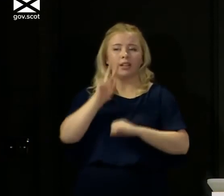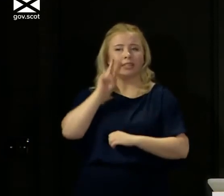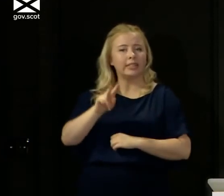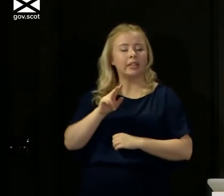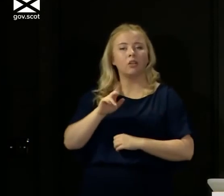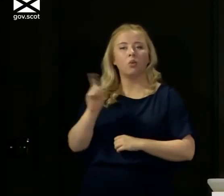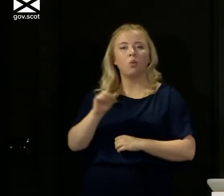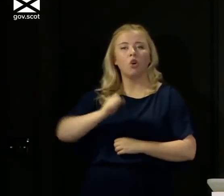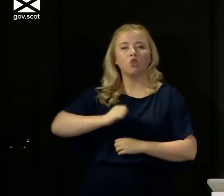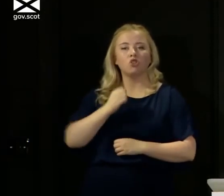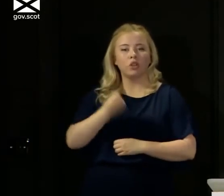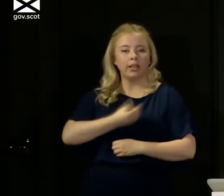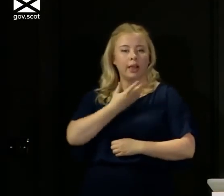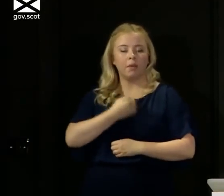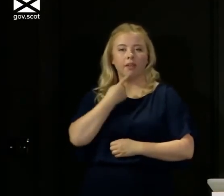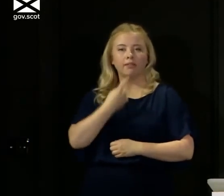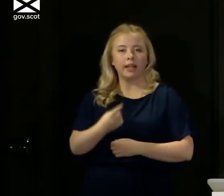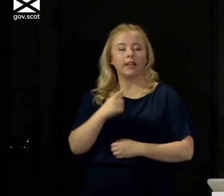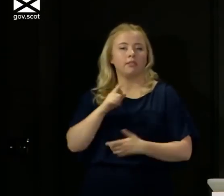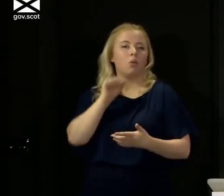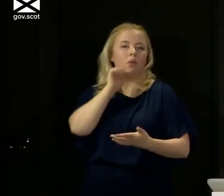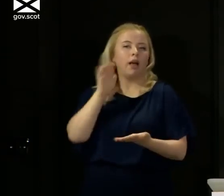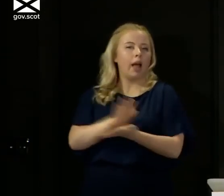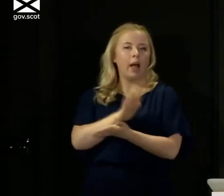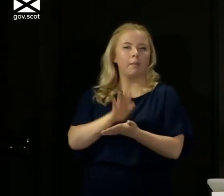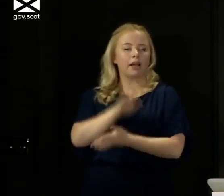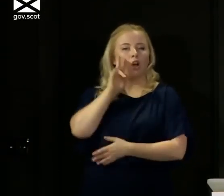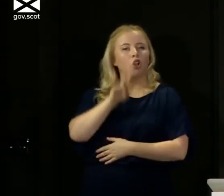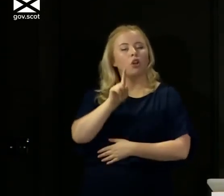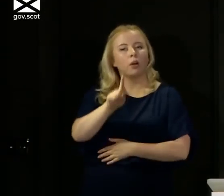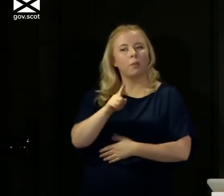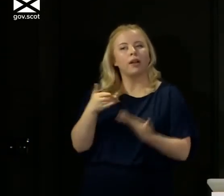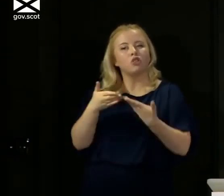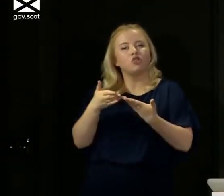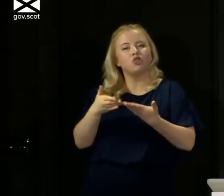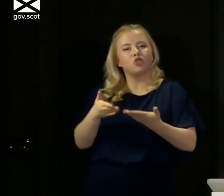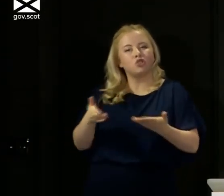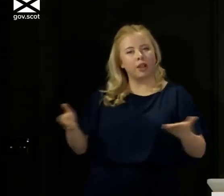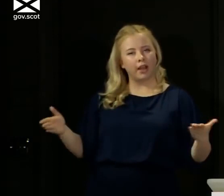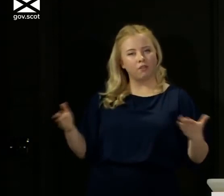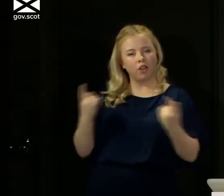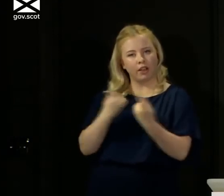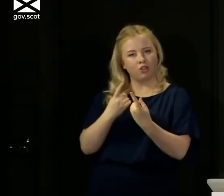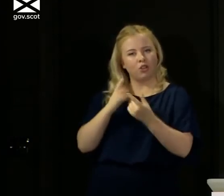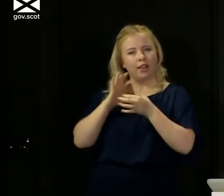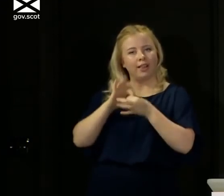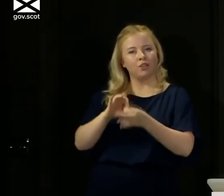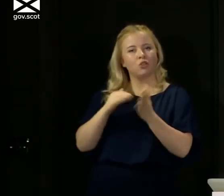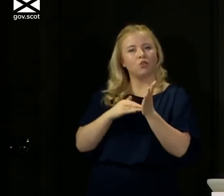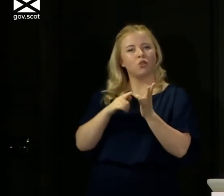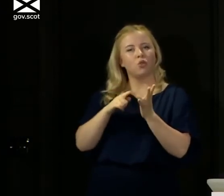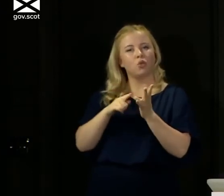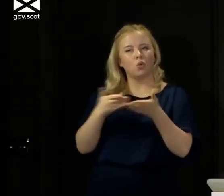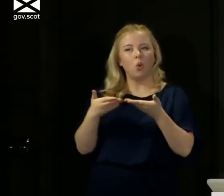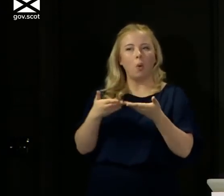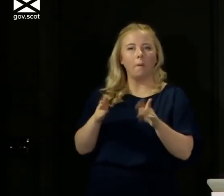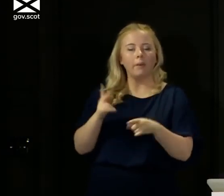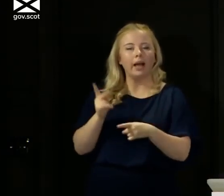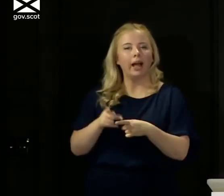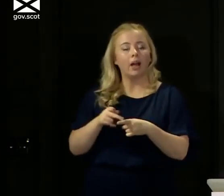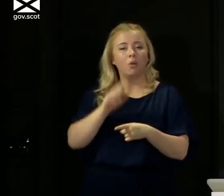Scottish Labour have said, so I'll happily have a look at that. But on the general issue, we will work with all and